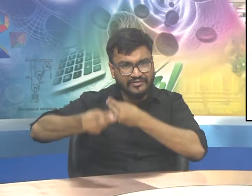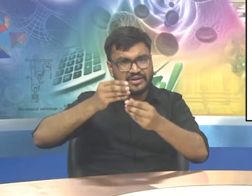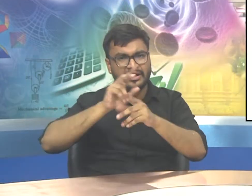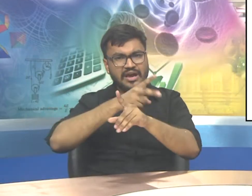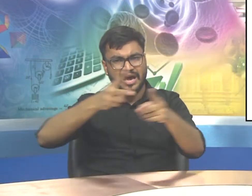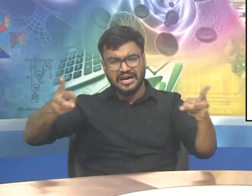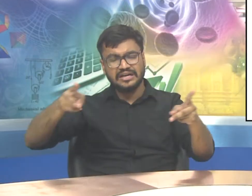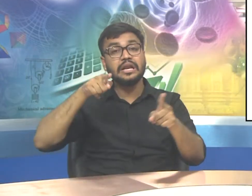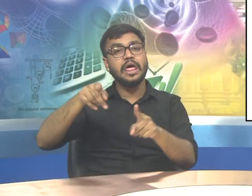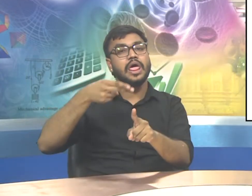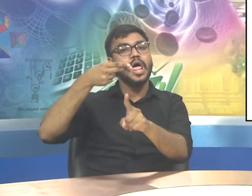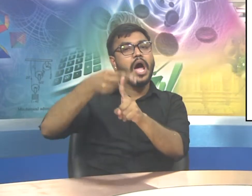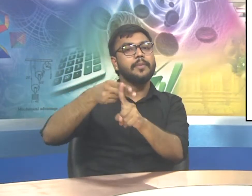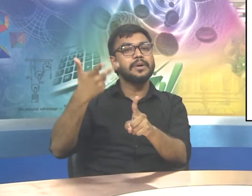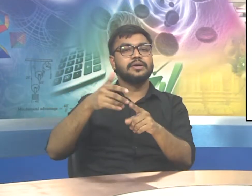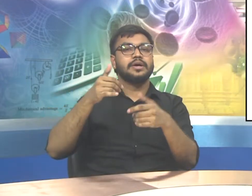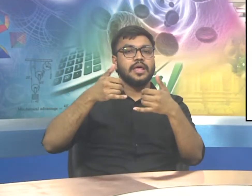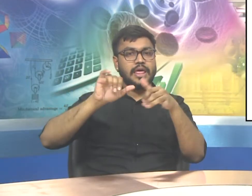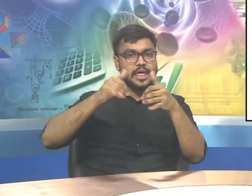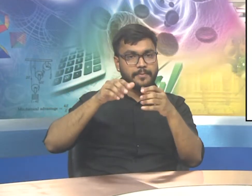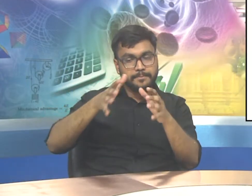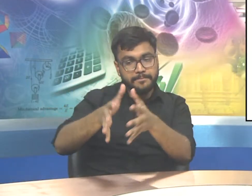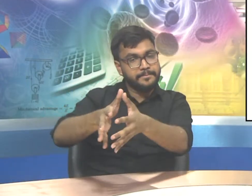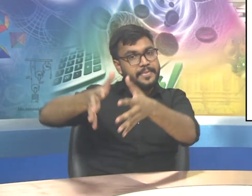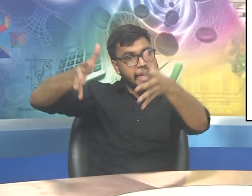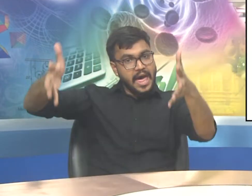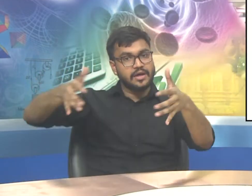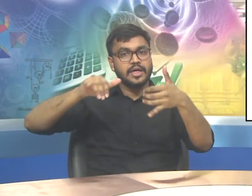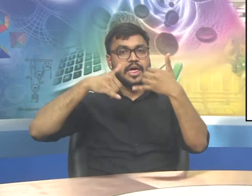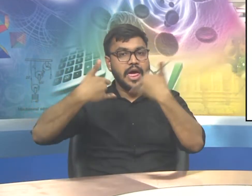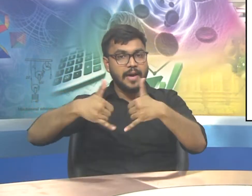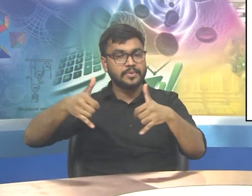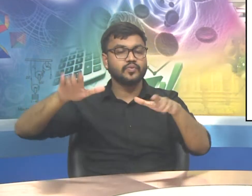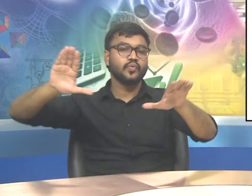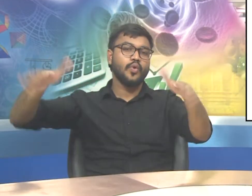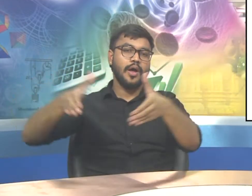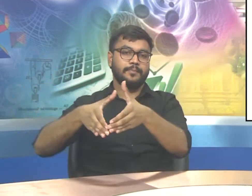they were called big game hunters.